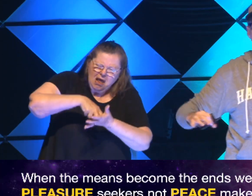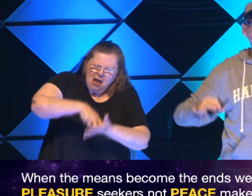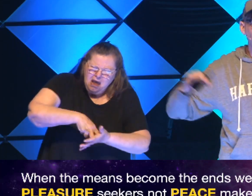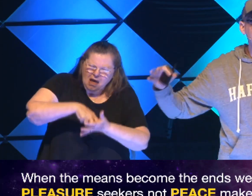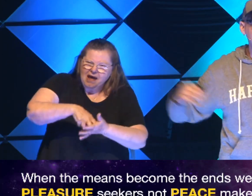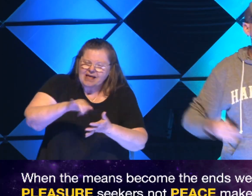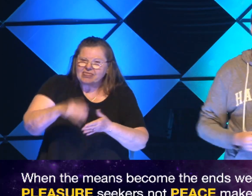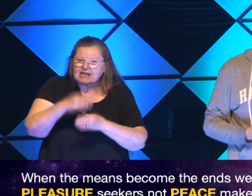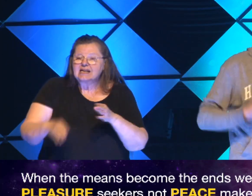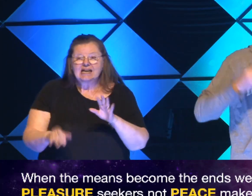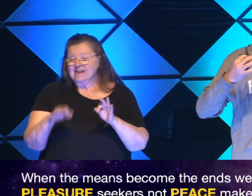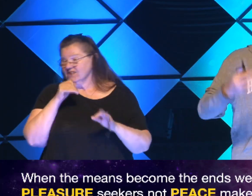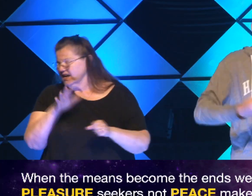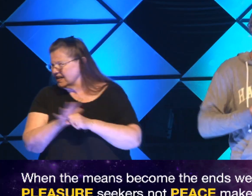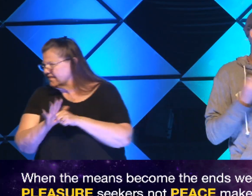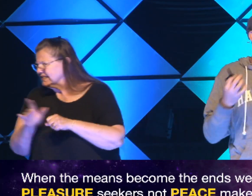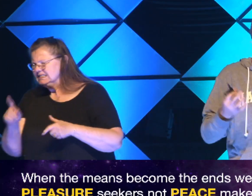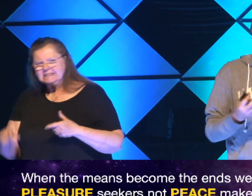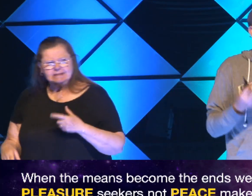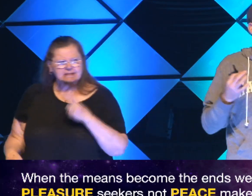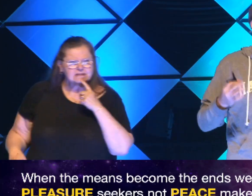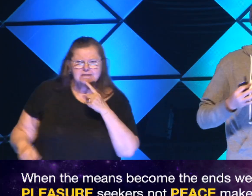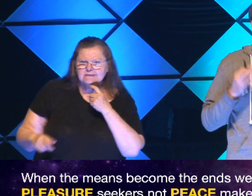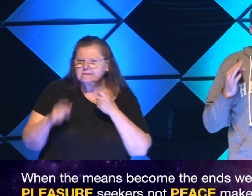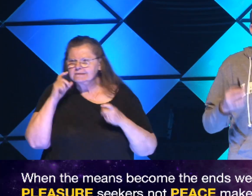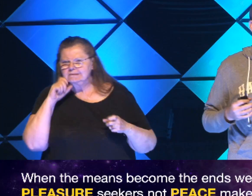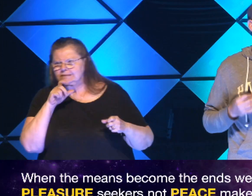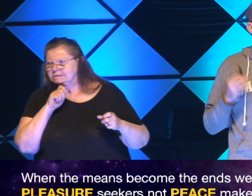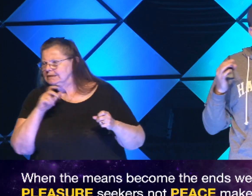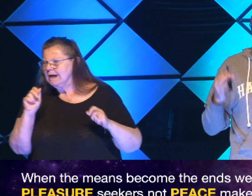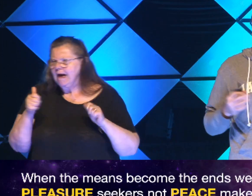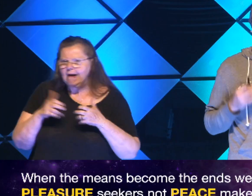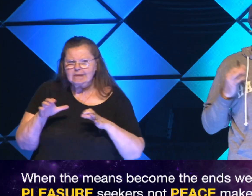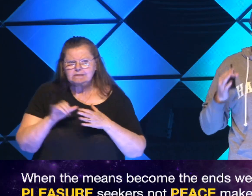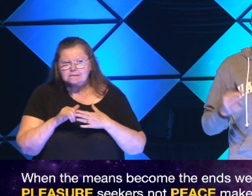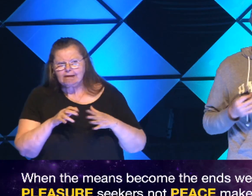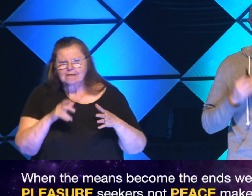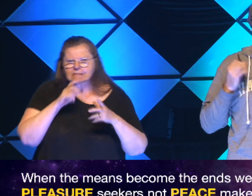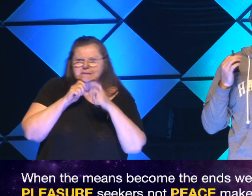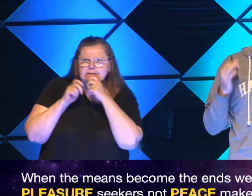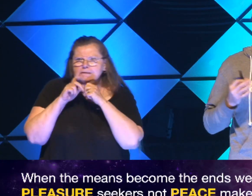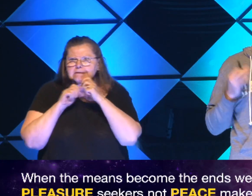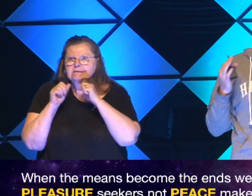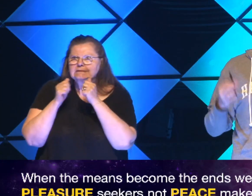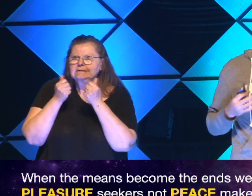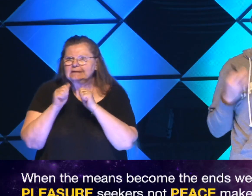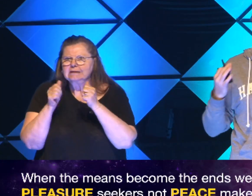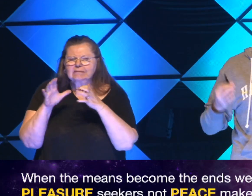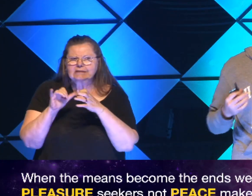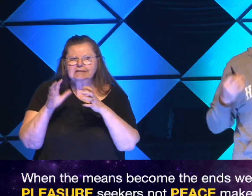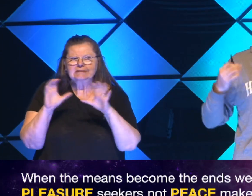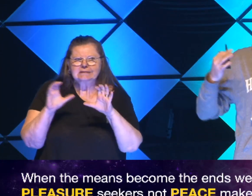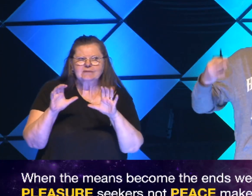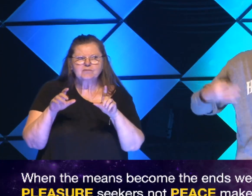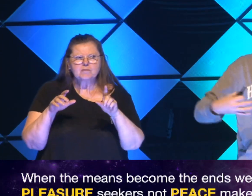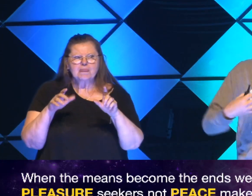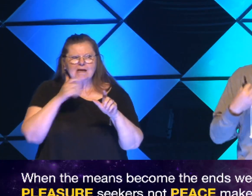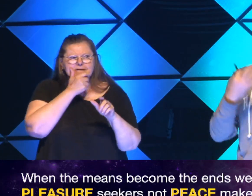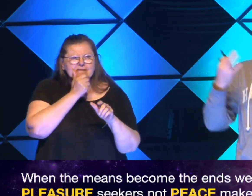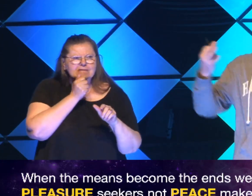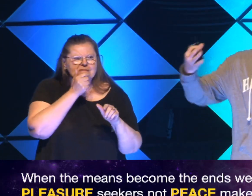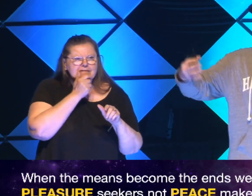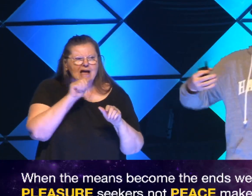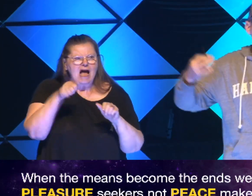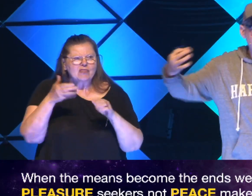pray. And if there wasn't enough, you'd have to kind of conjure up, and I use the word conjure very, very specifically, conjure